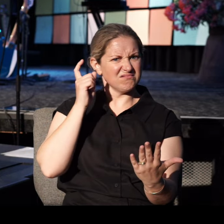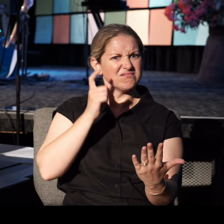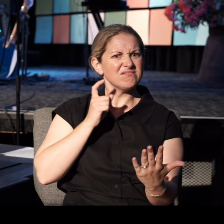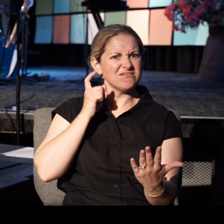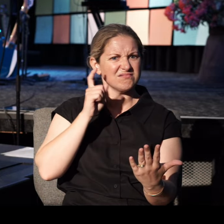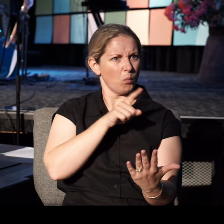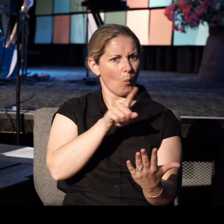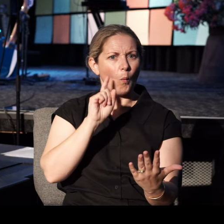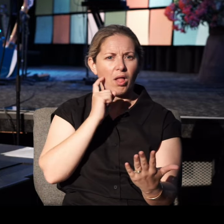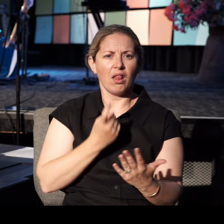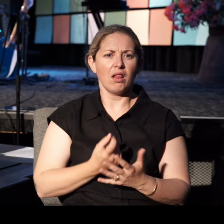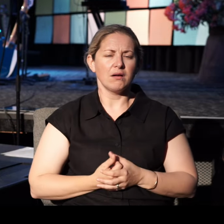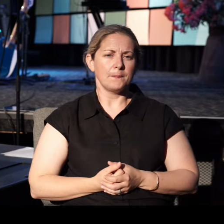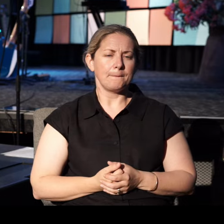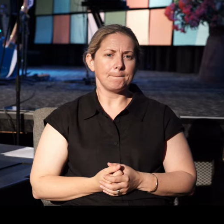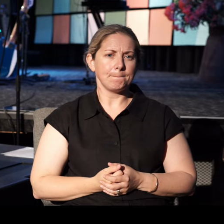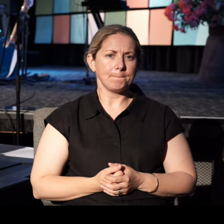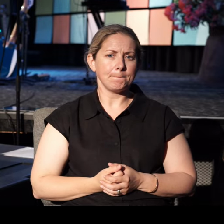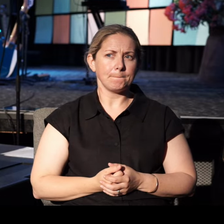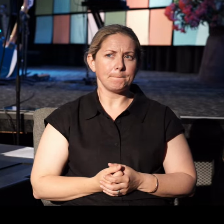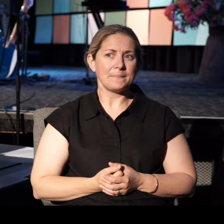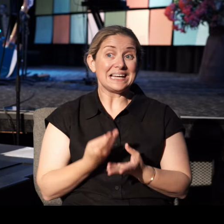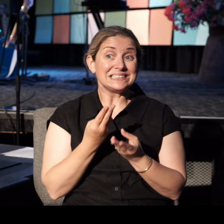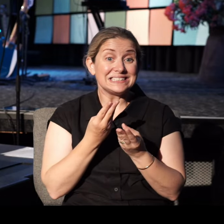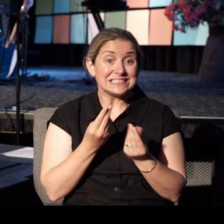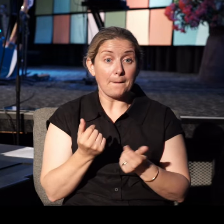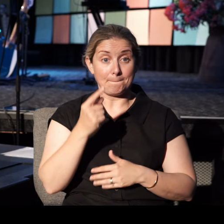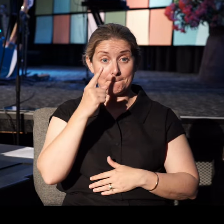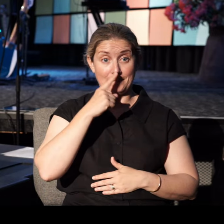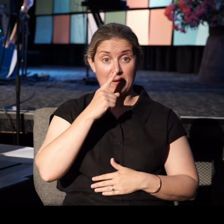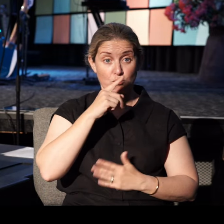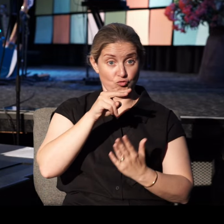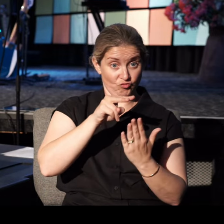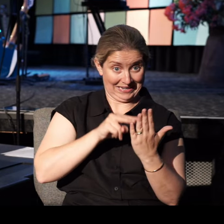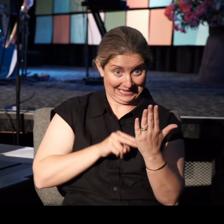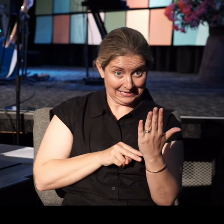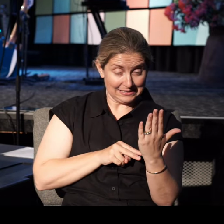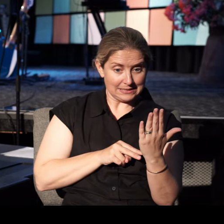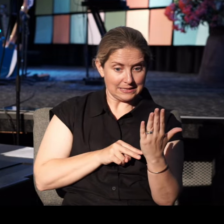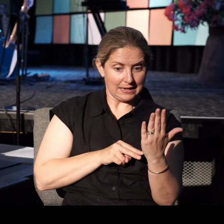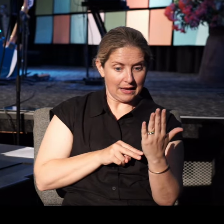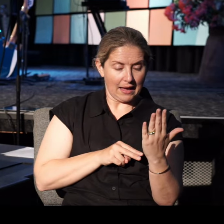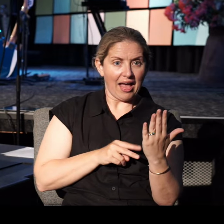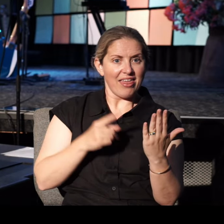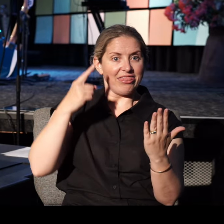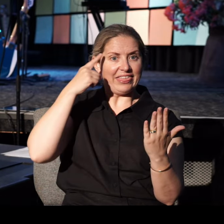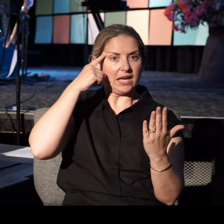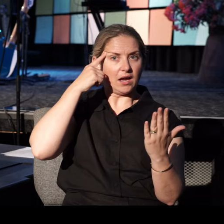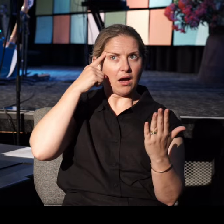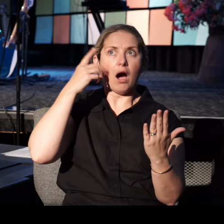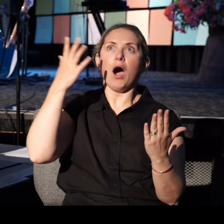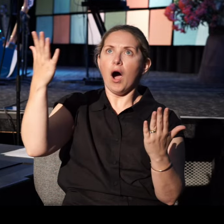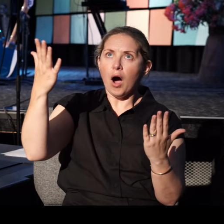great dangers of going through this is the danger of imagining that he is suggesting that you're saved by what you do.